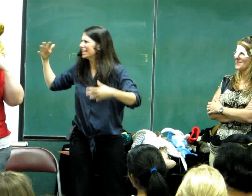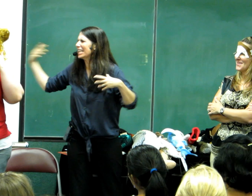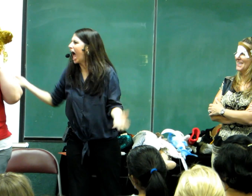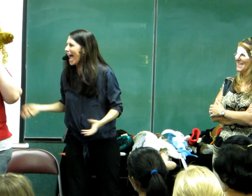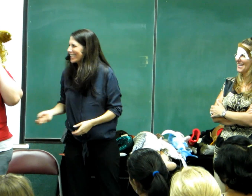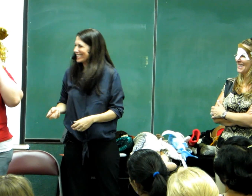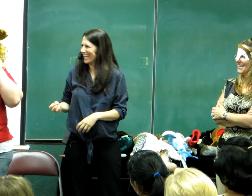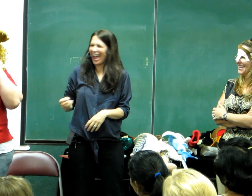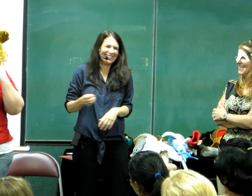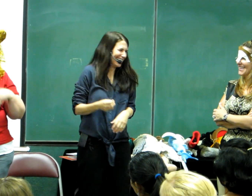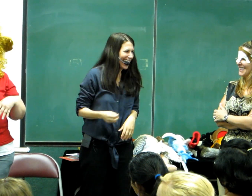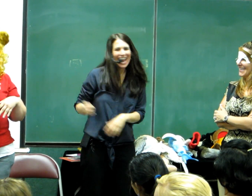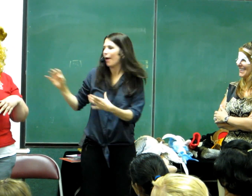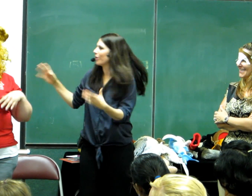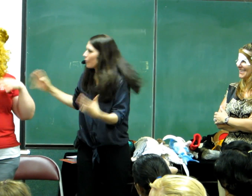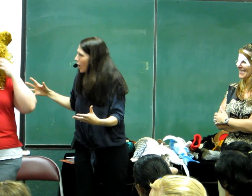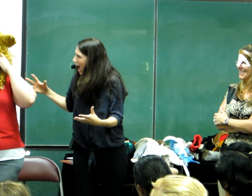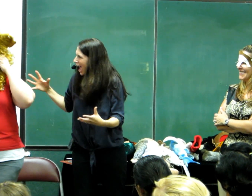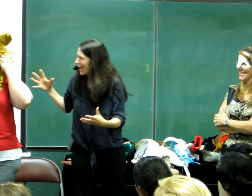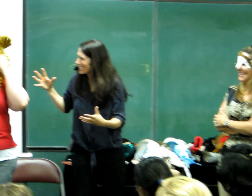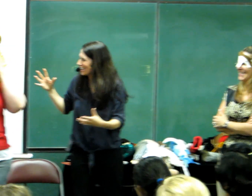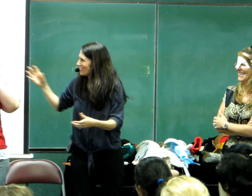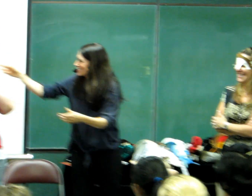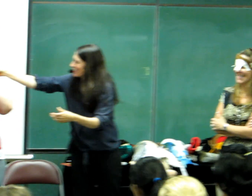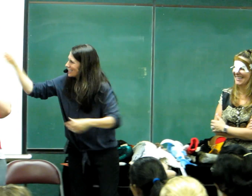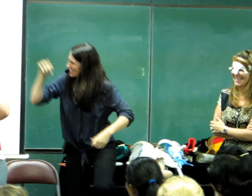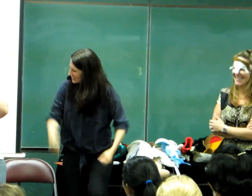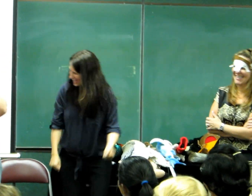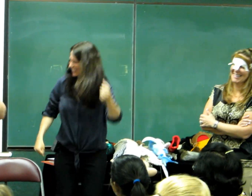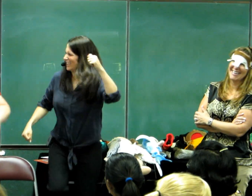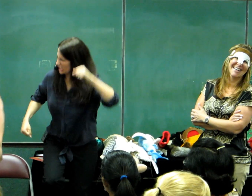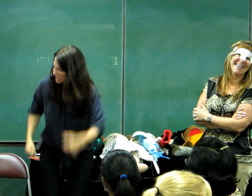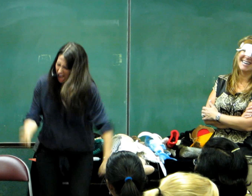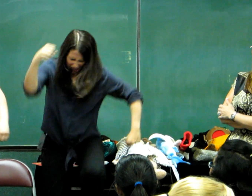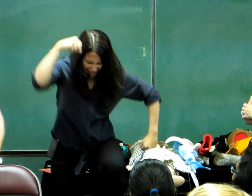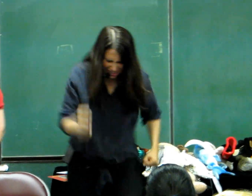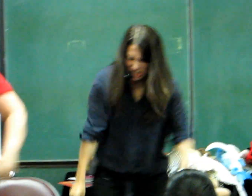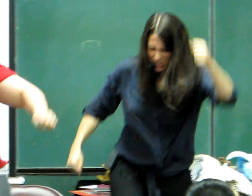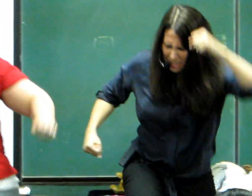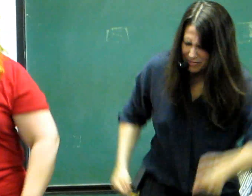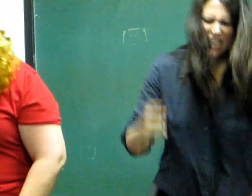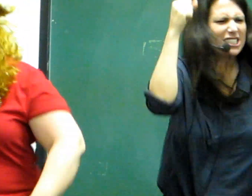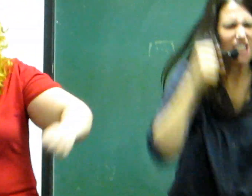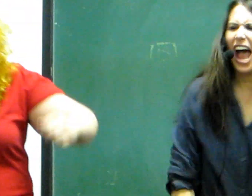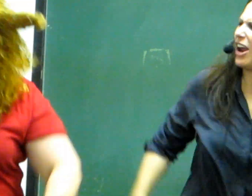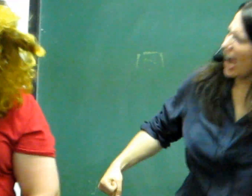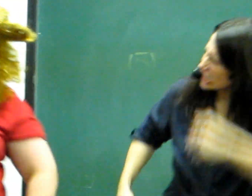I have to let it out with a whine. I scream and shout, I scream and shout, I